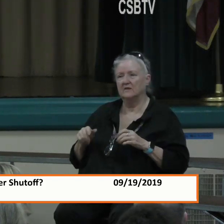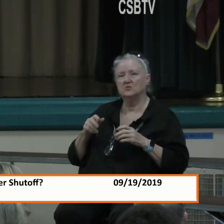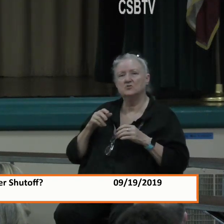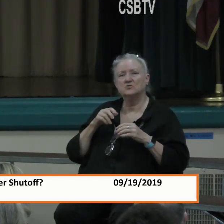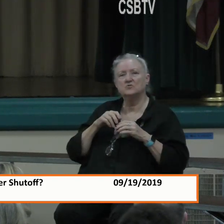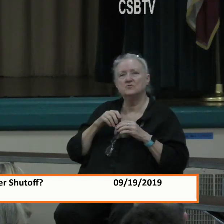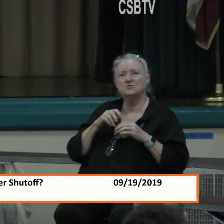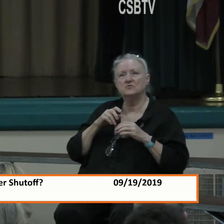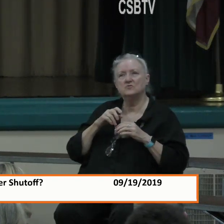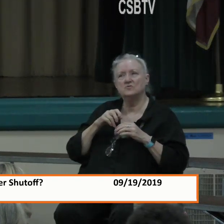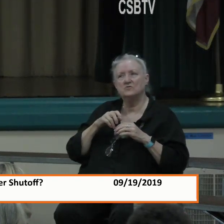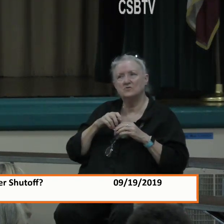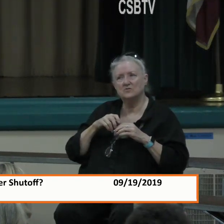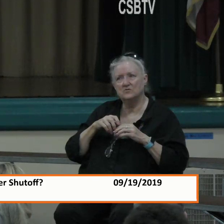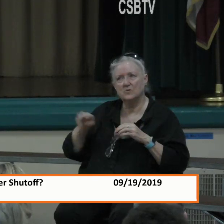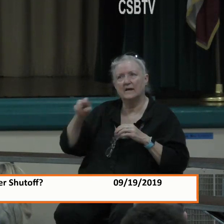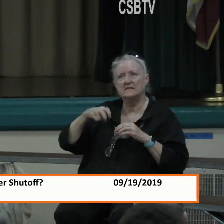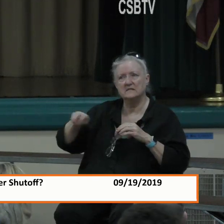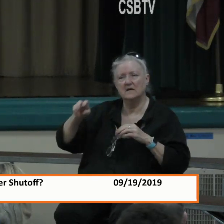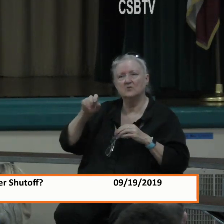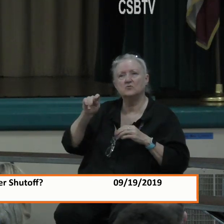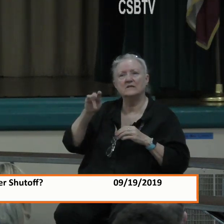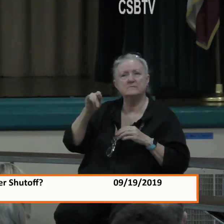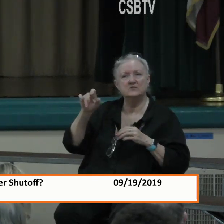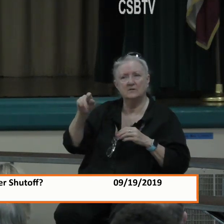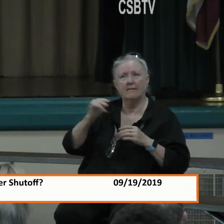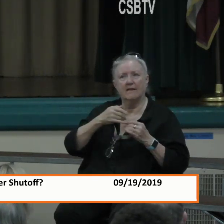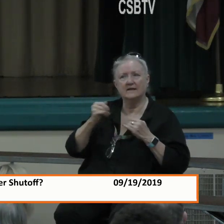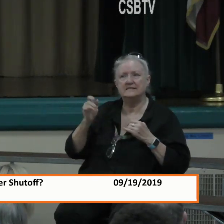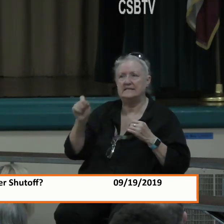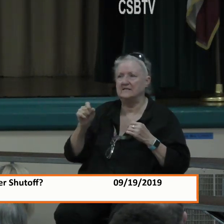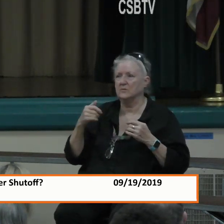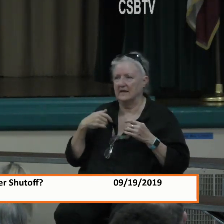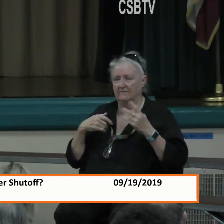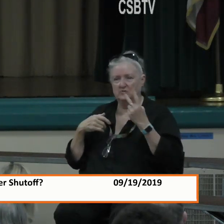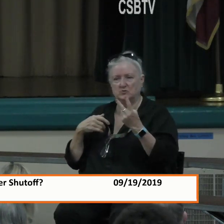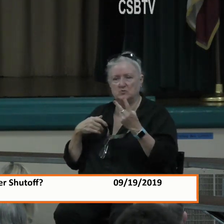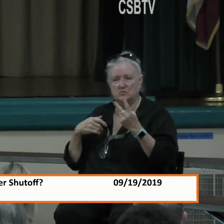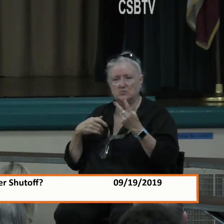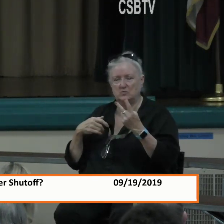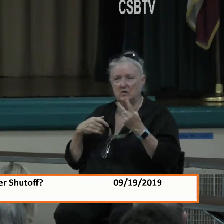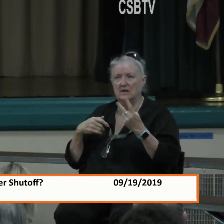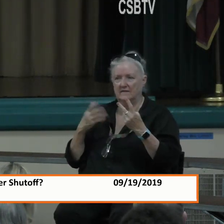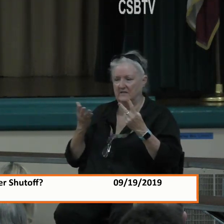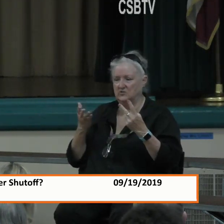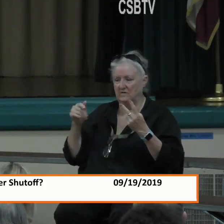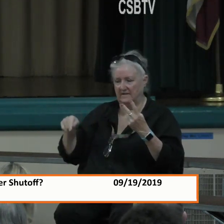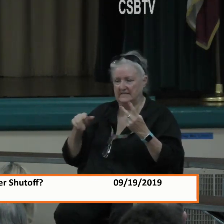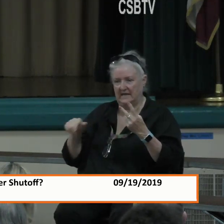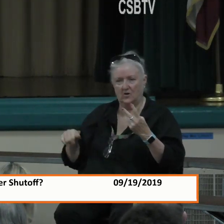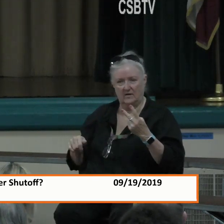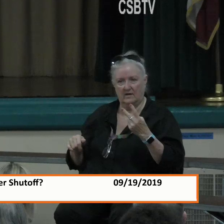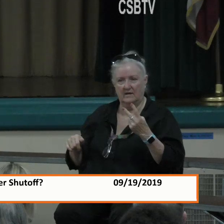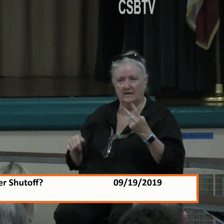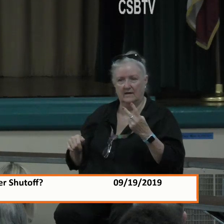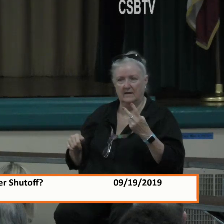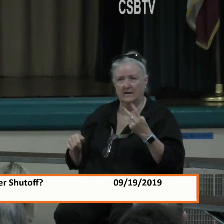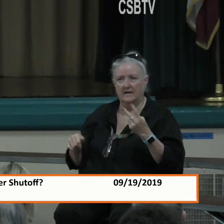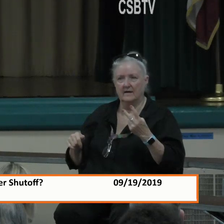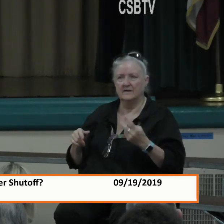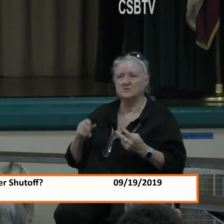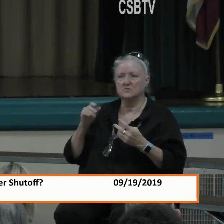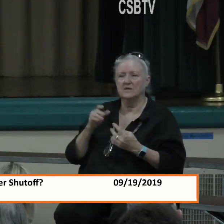Transmission lines. Yes, we have 2 transmission lines that serve this area, as well as